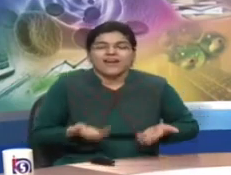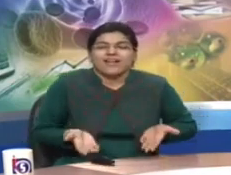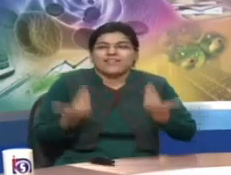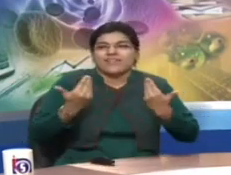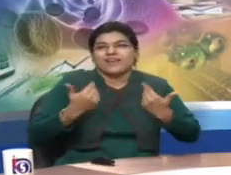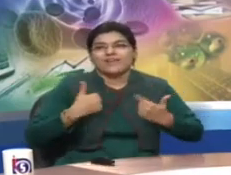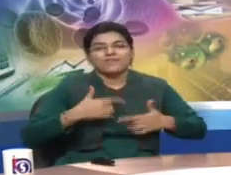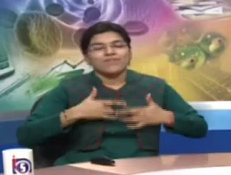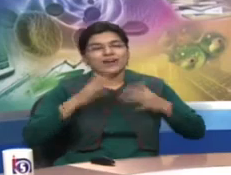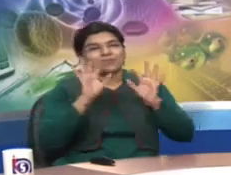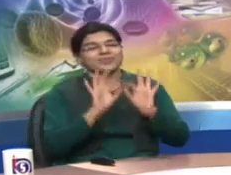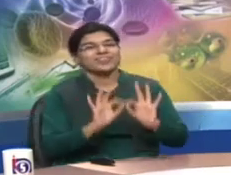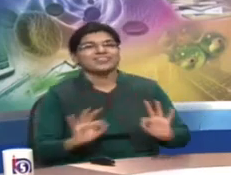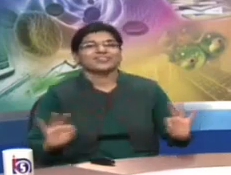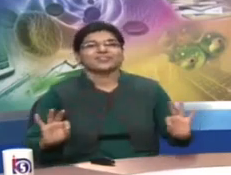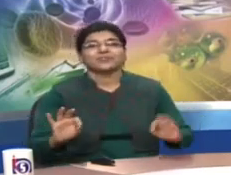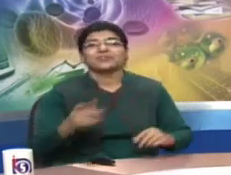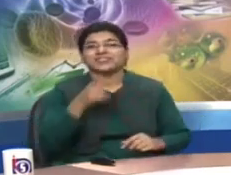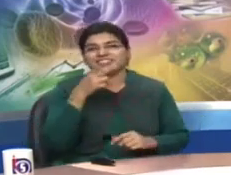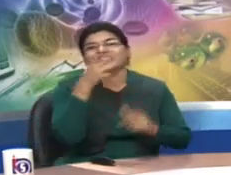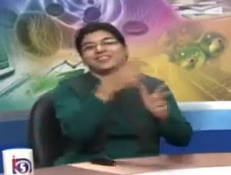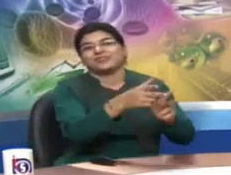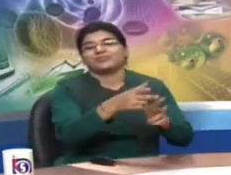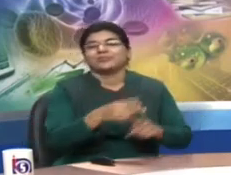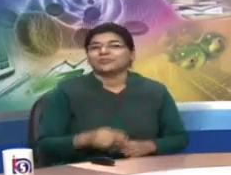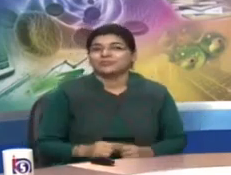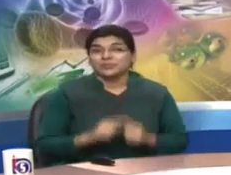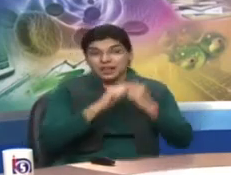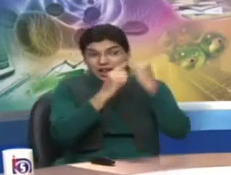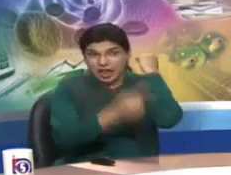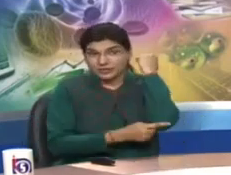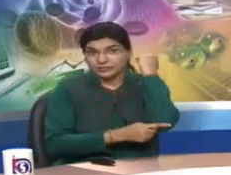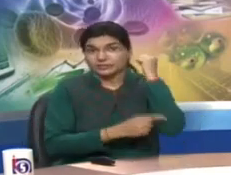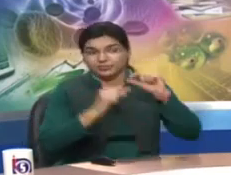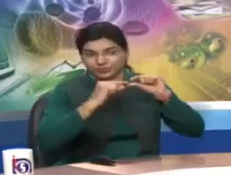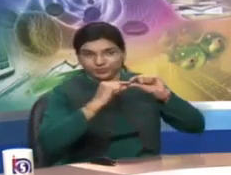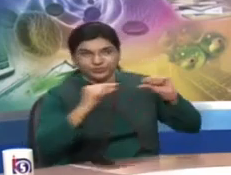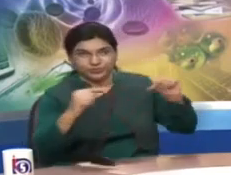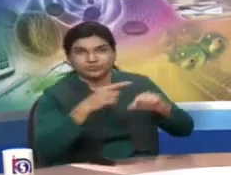Now that the son has shared, he is at peace.